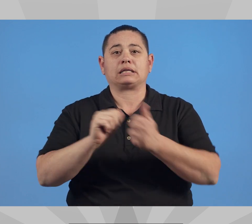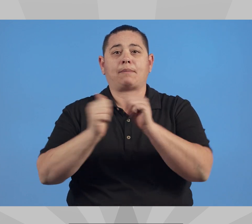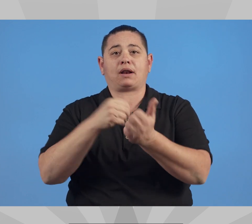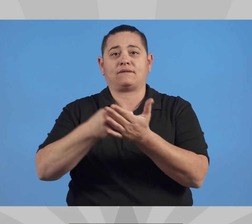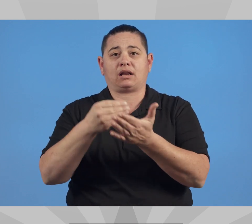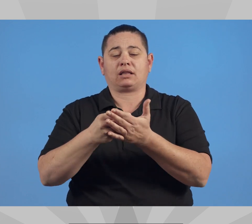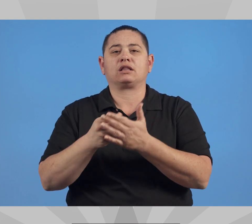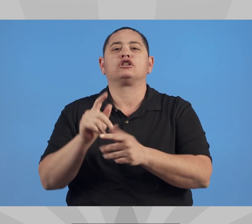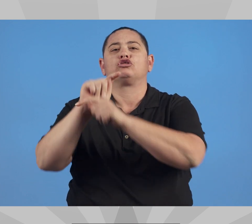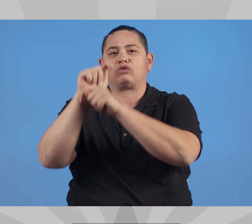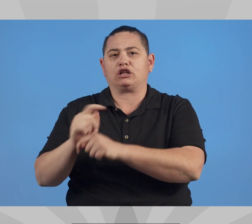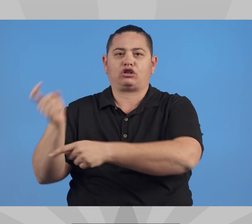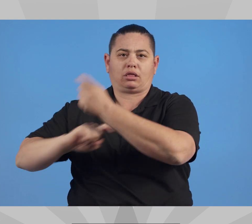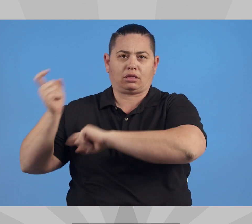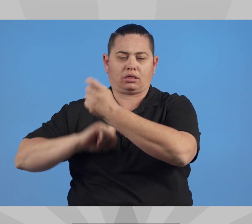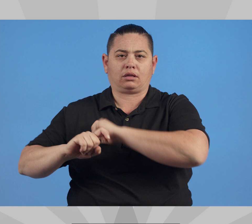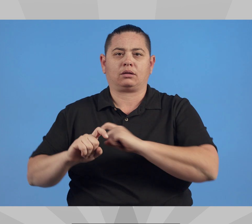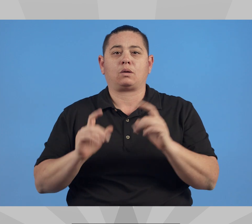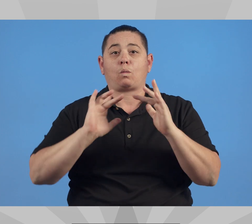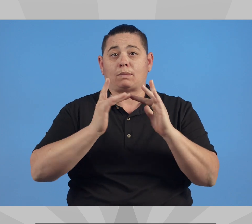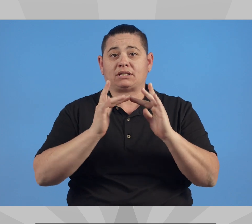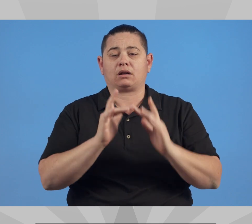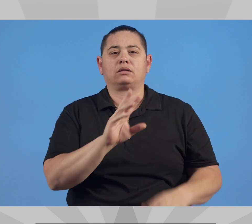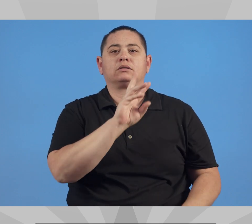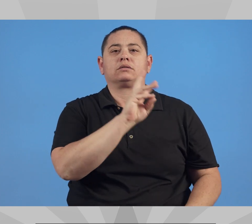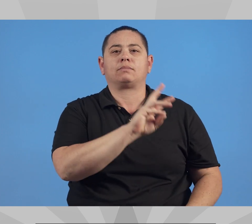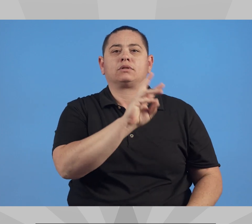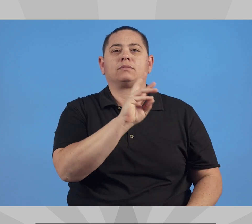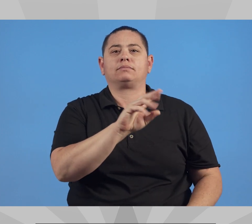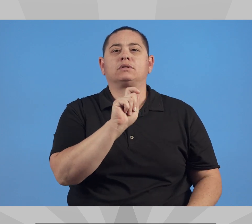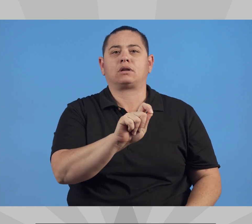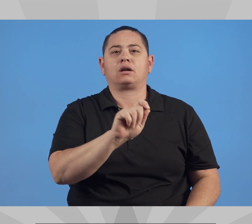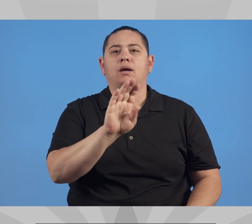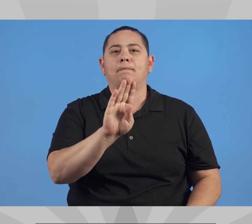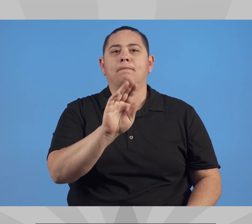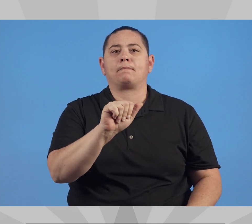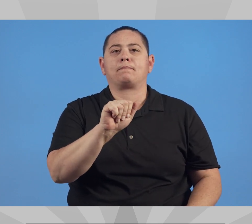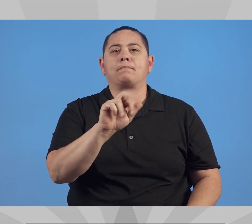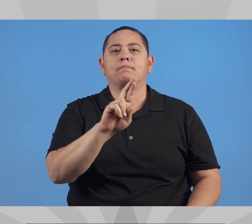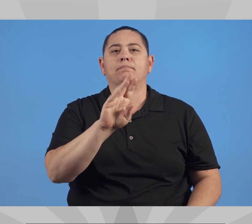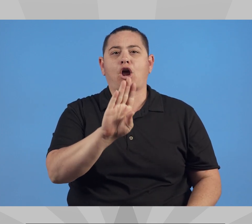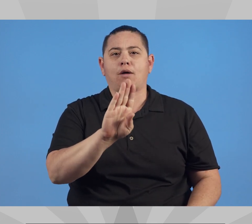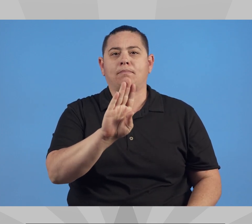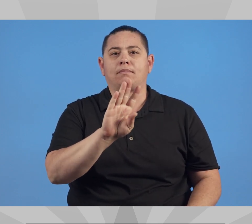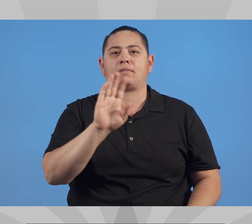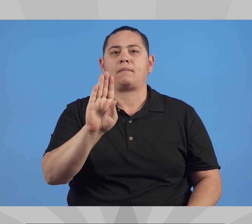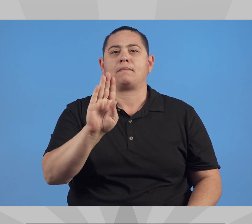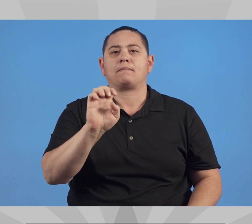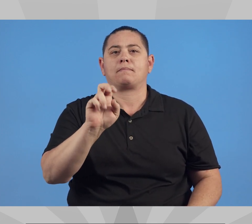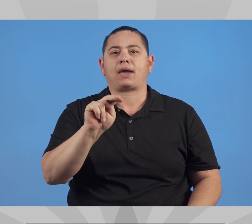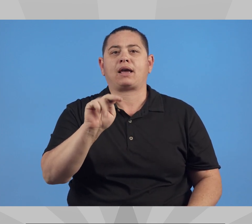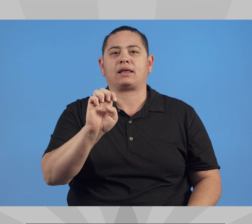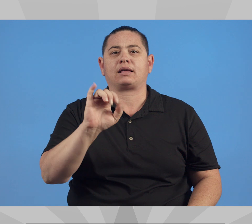Barbara Beneitone, Party Democratic, Campaign Funding Traditional, website